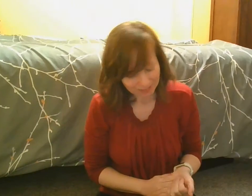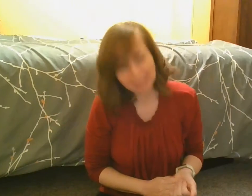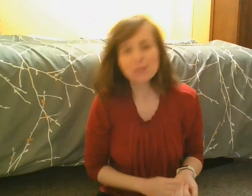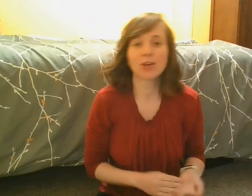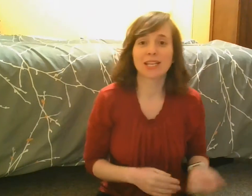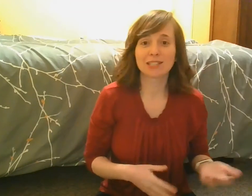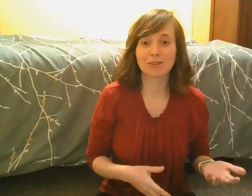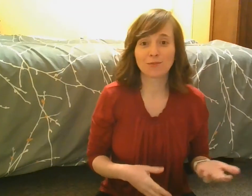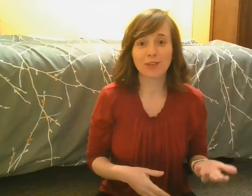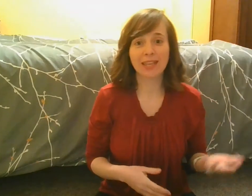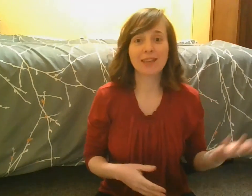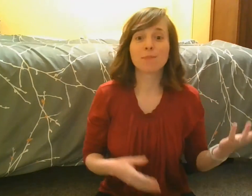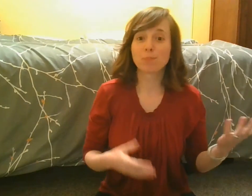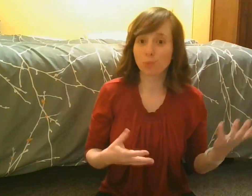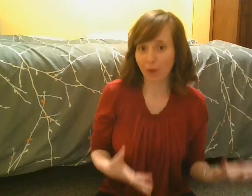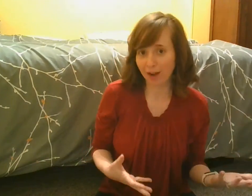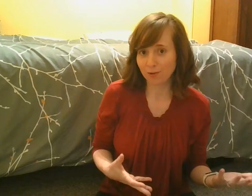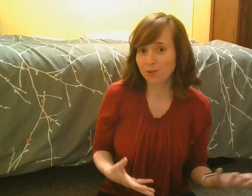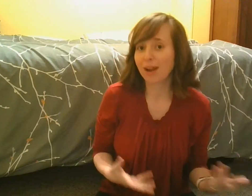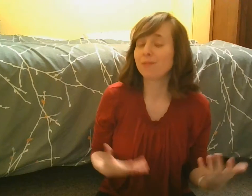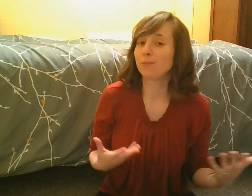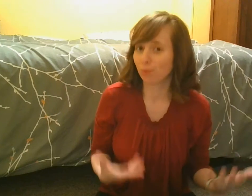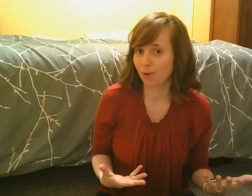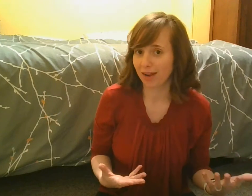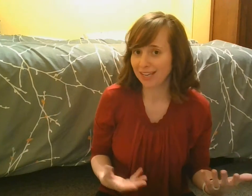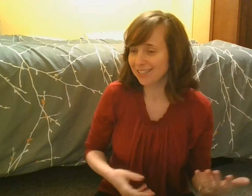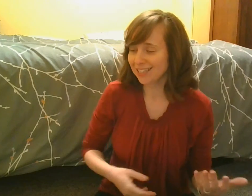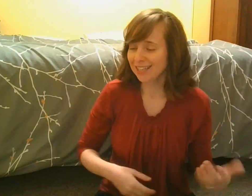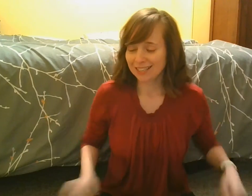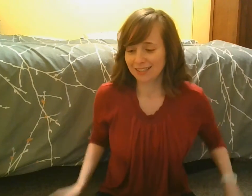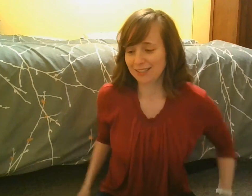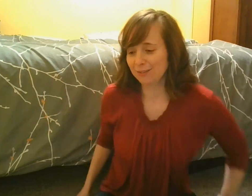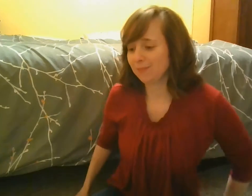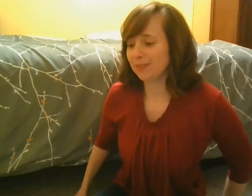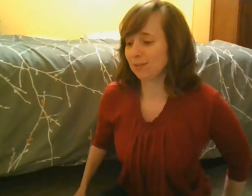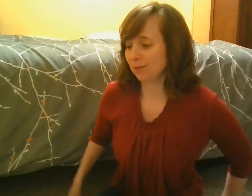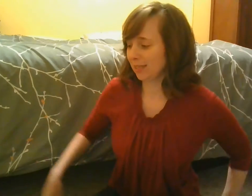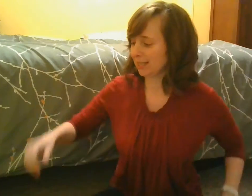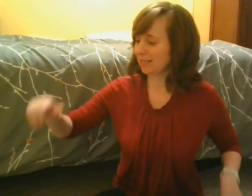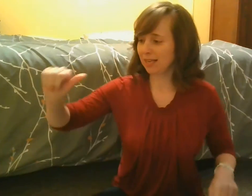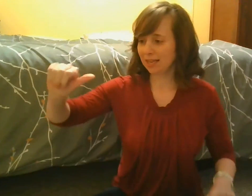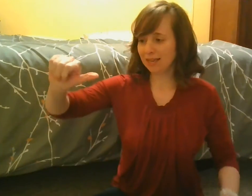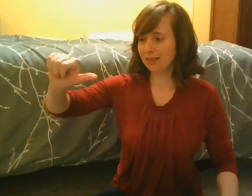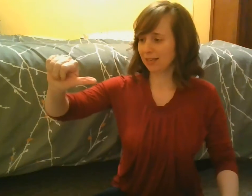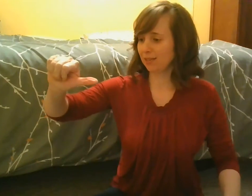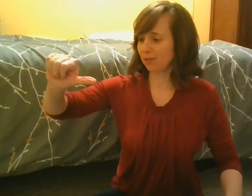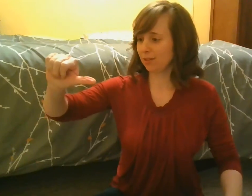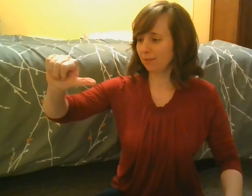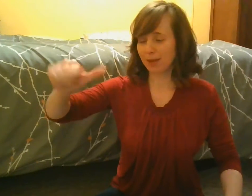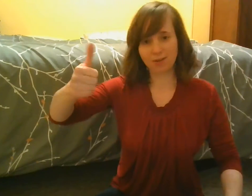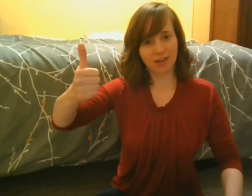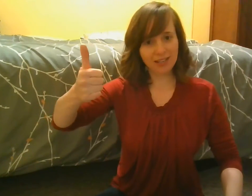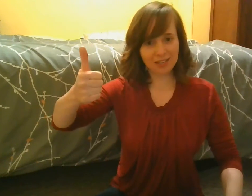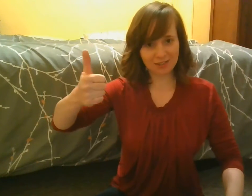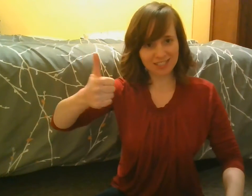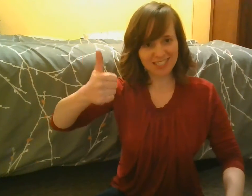Next one is feeling proud or having pride. So it's taking like your thumb out, kind of like your